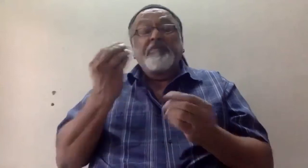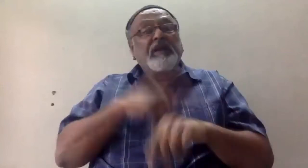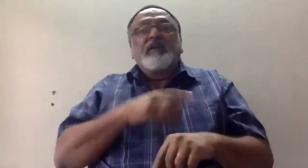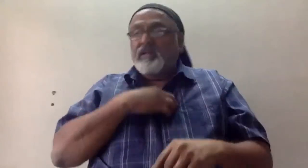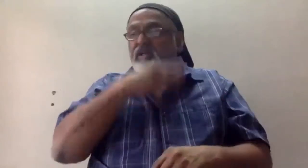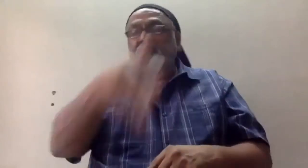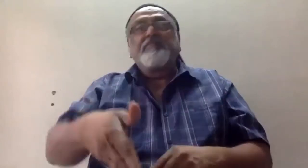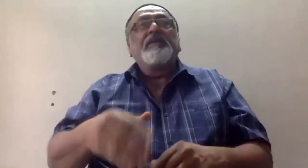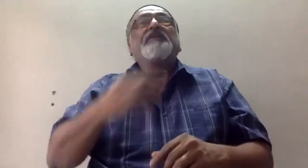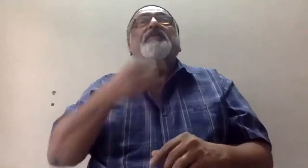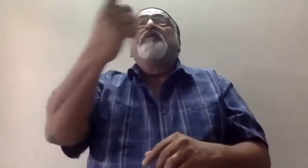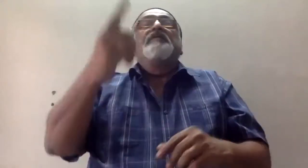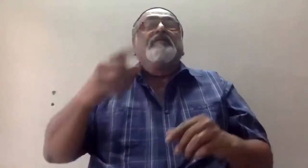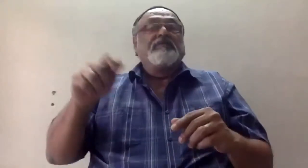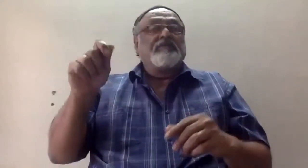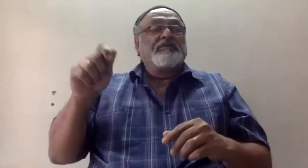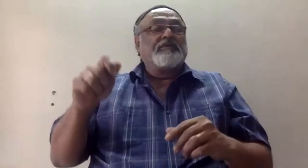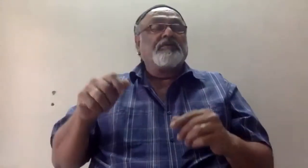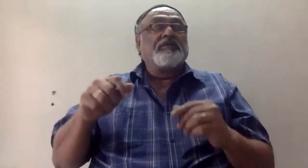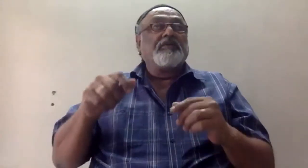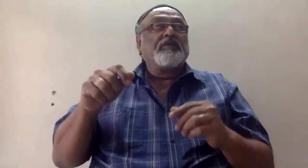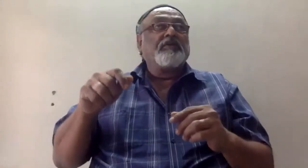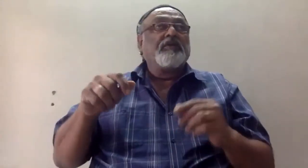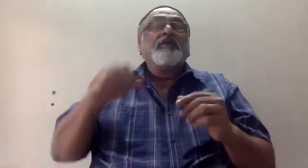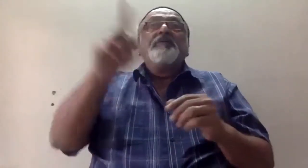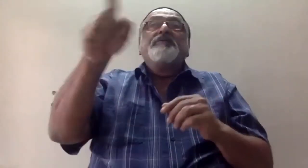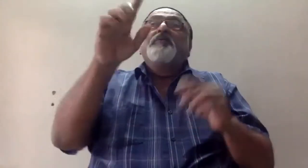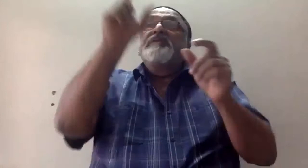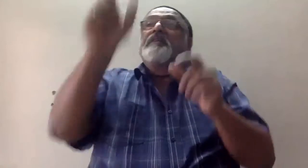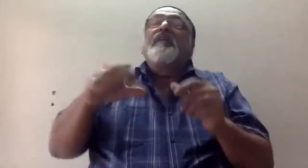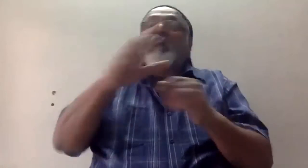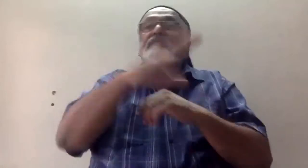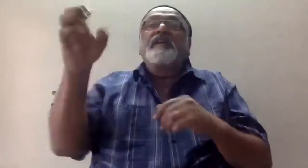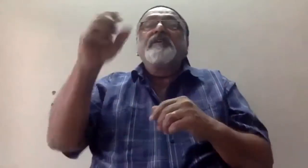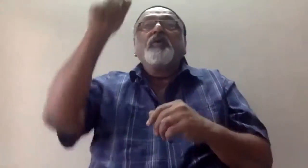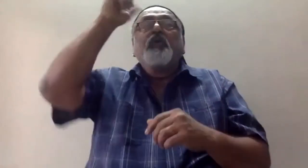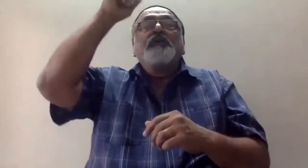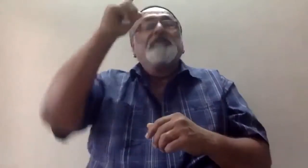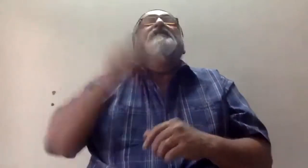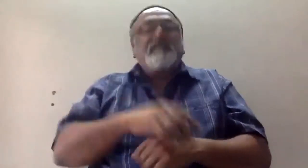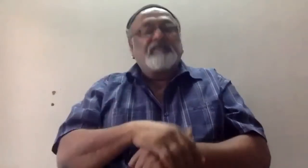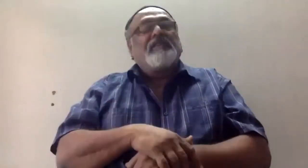alerted the judge that this is wrong. The person hasn't understood the question. He's simply nodding his head.